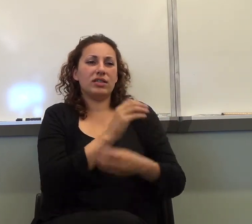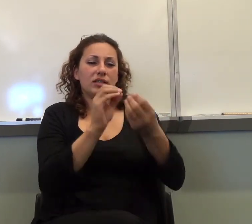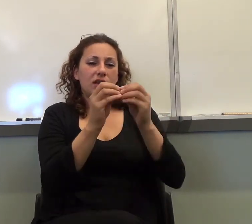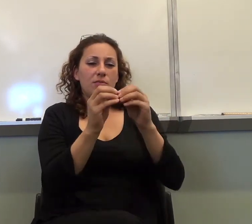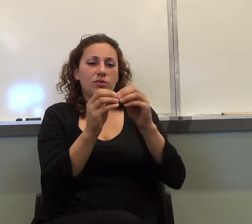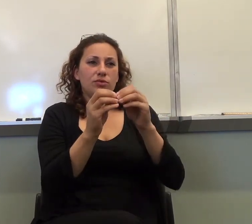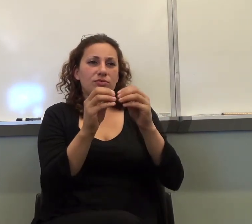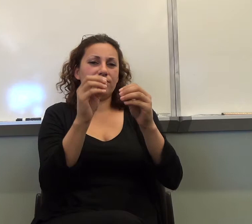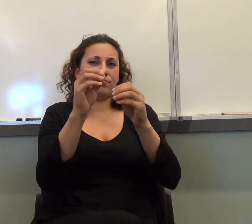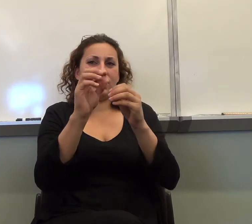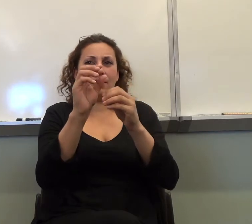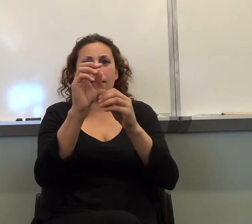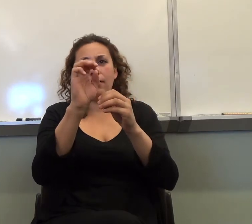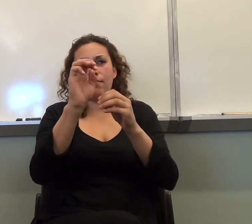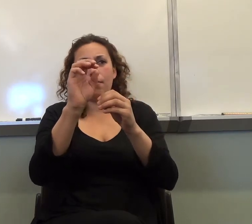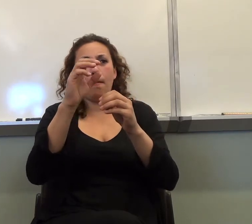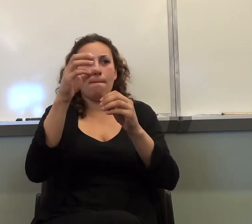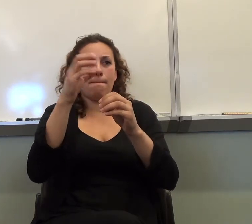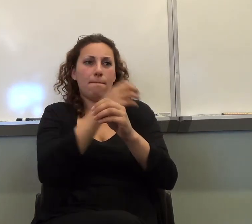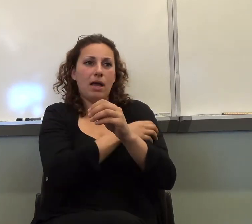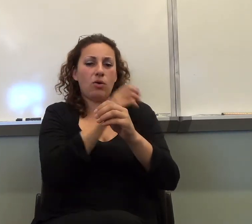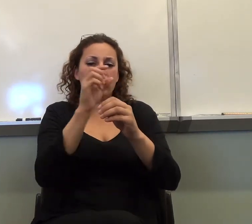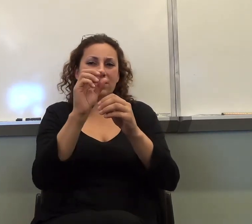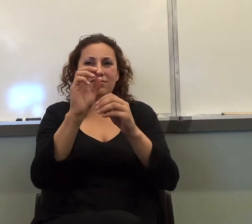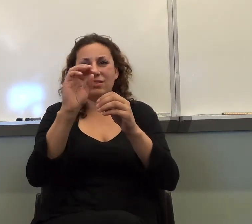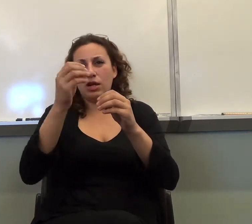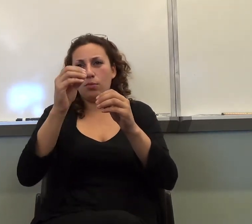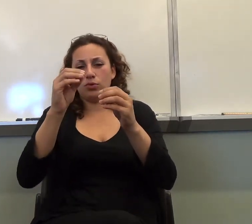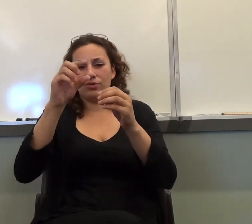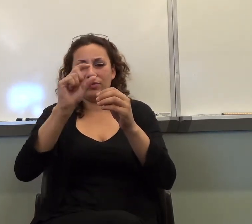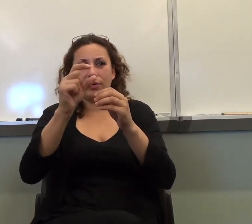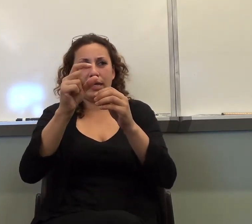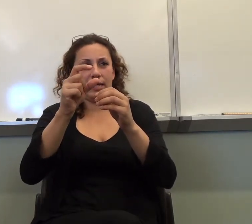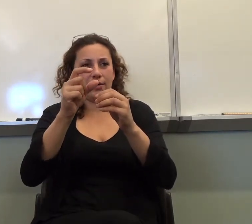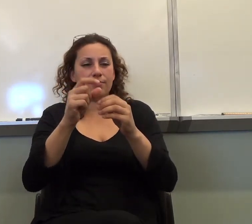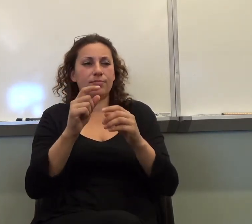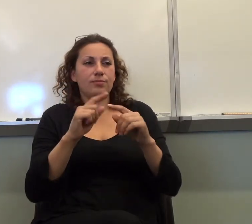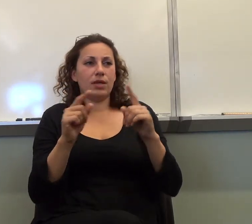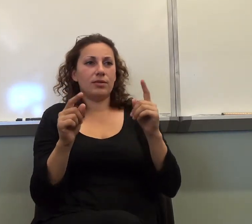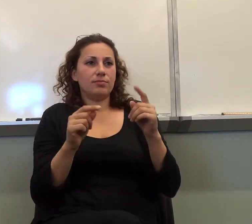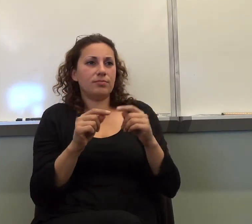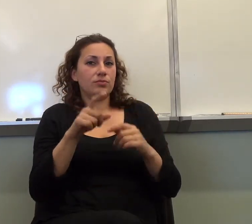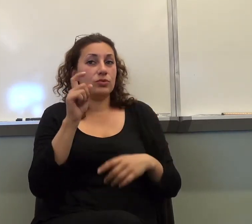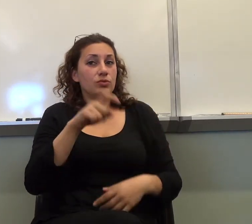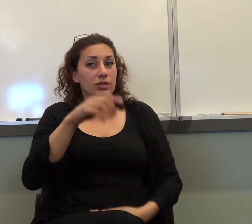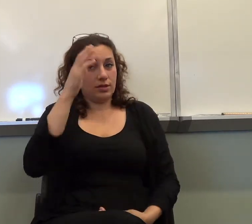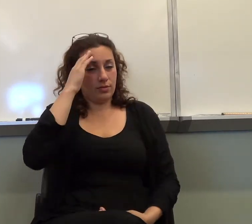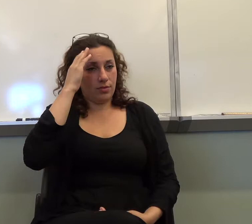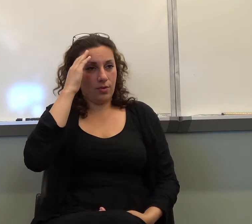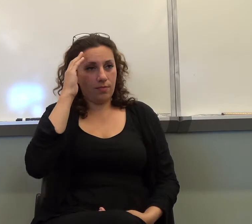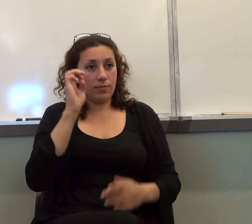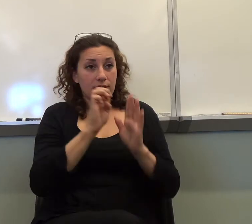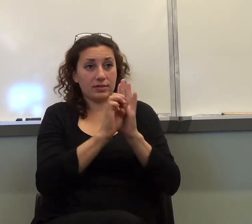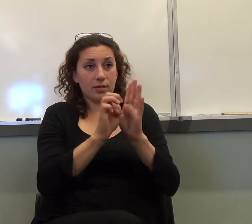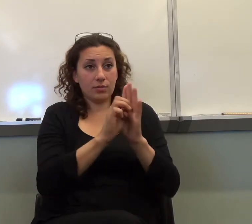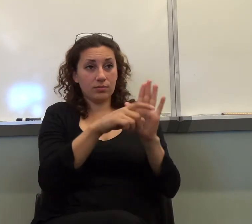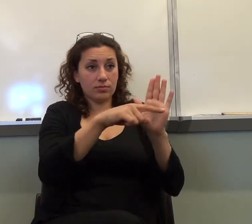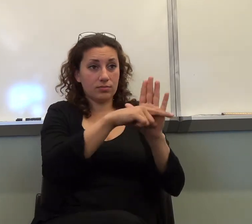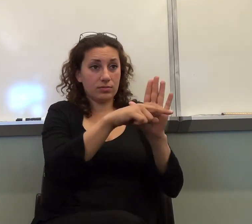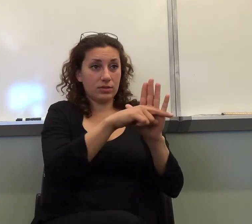But they happen enough so that you need to know it. For example, -5 raised